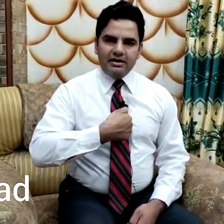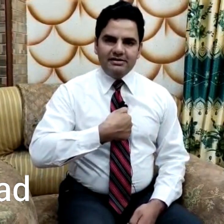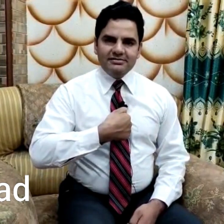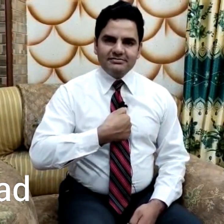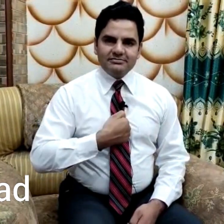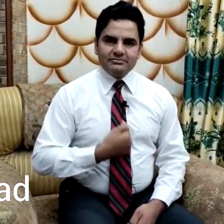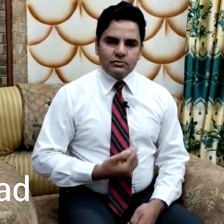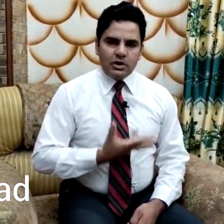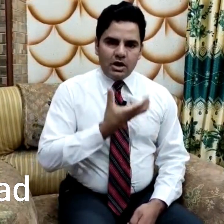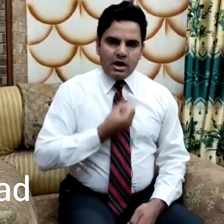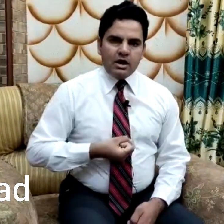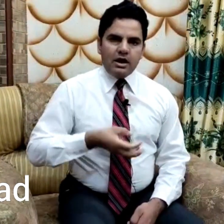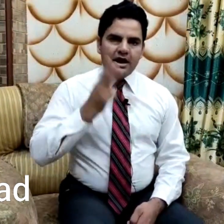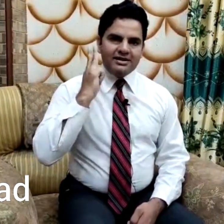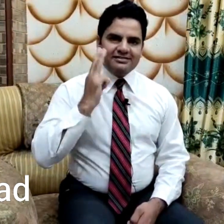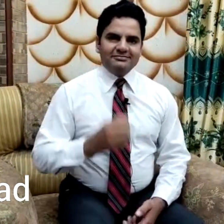I had,